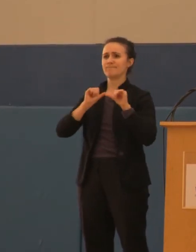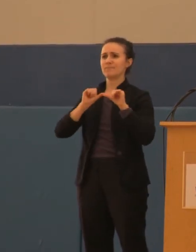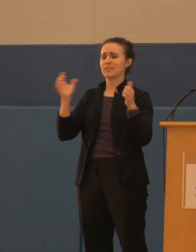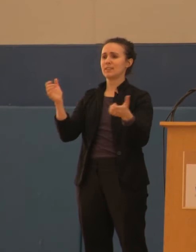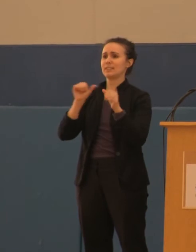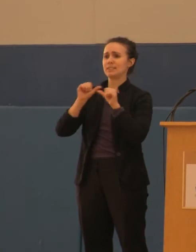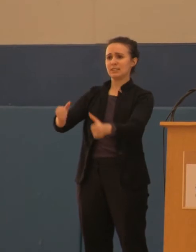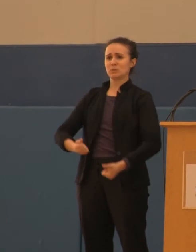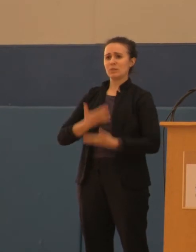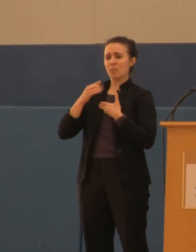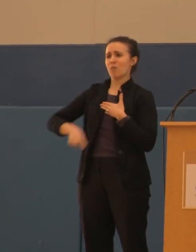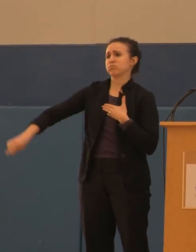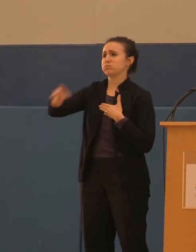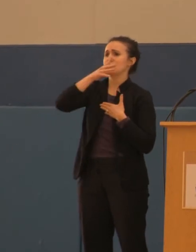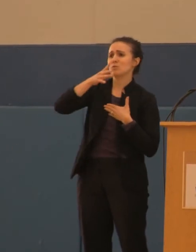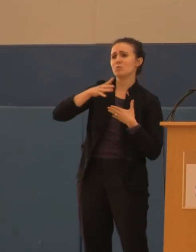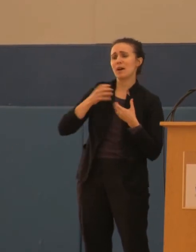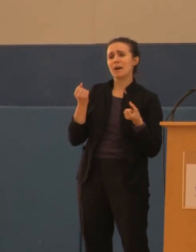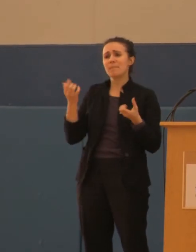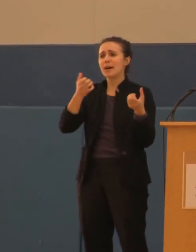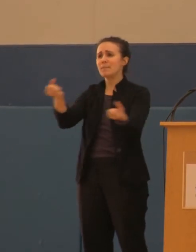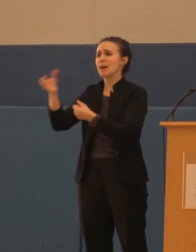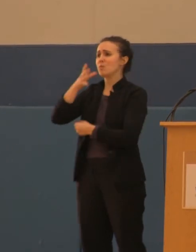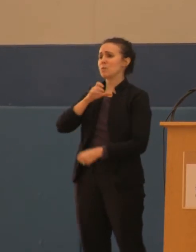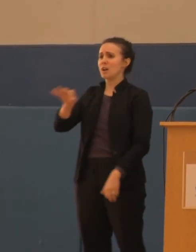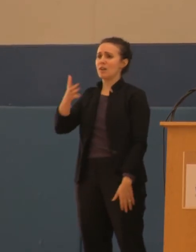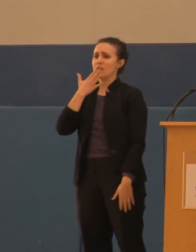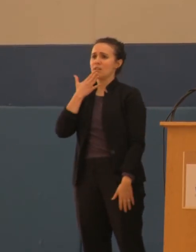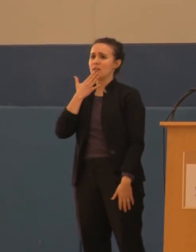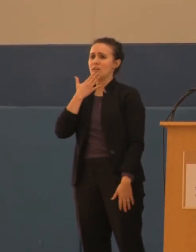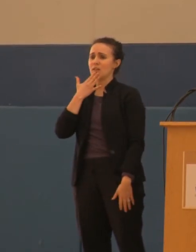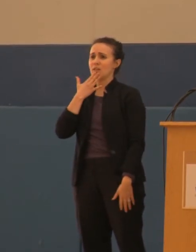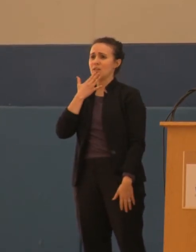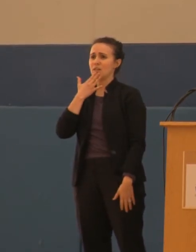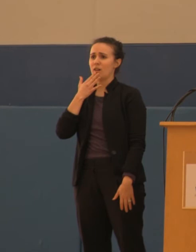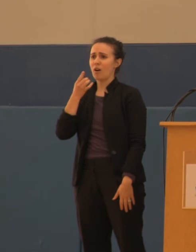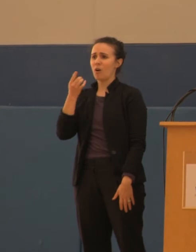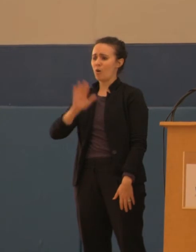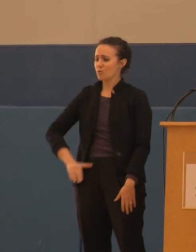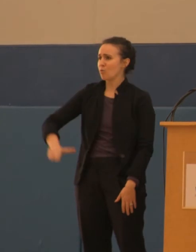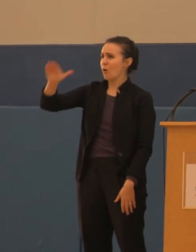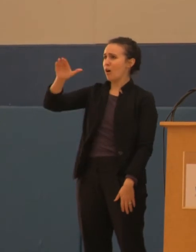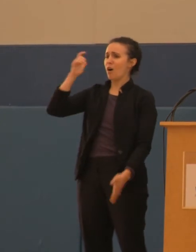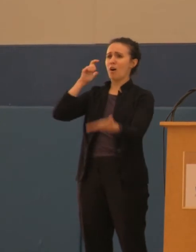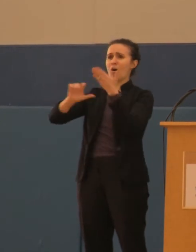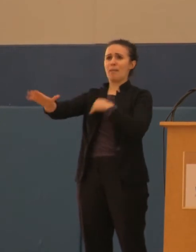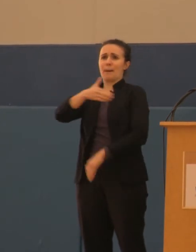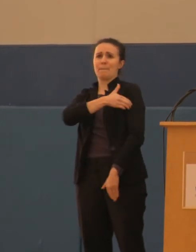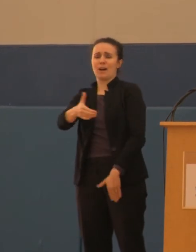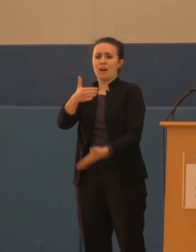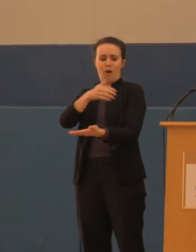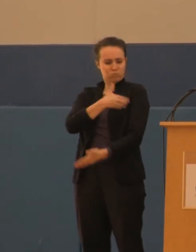continue to inspire the women, the many of women of color, who woke up to see their own power and what we could